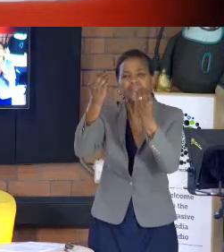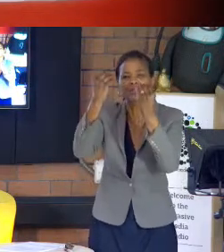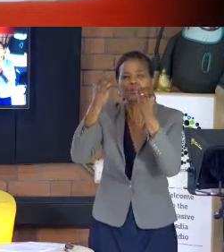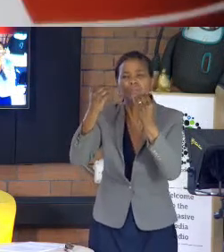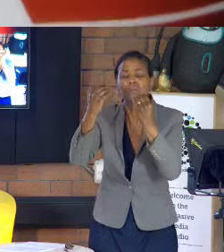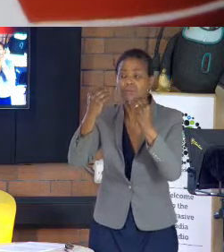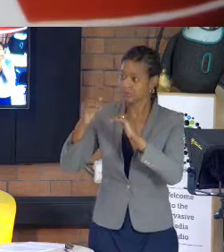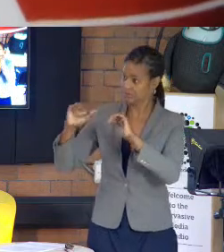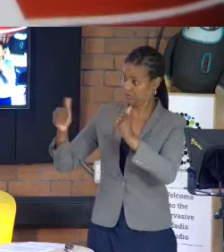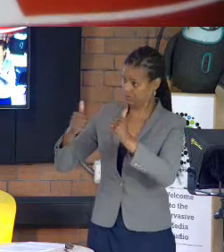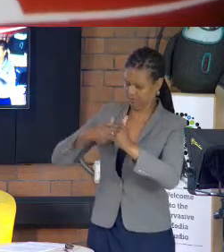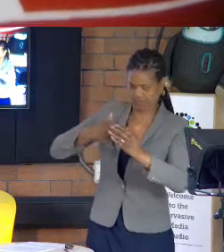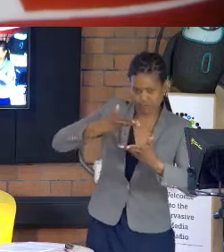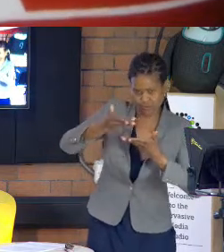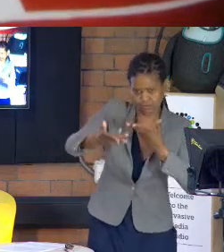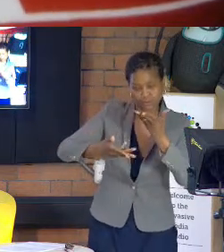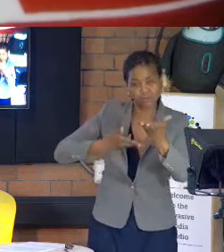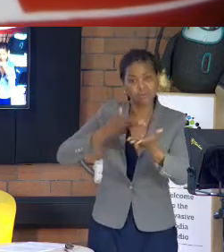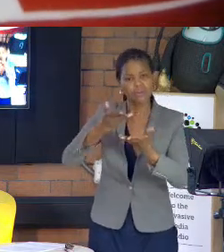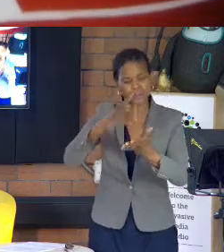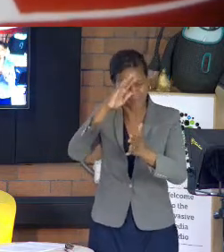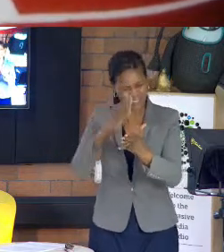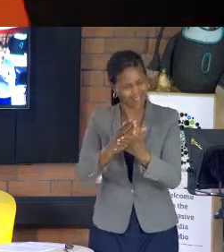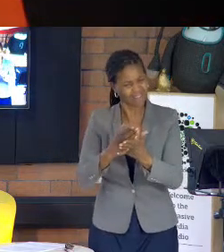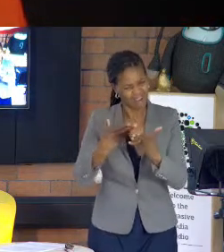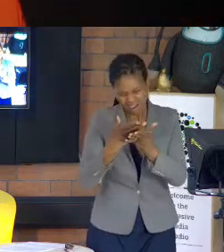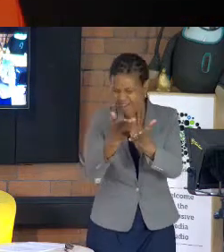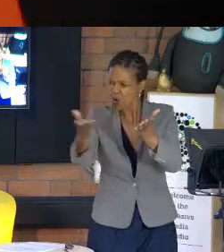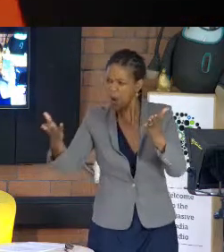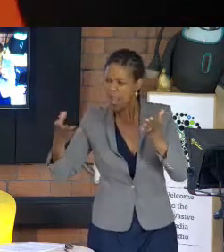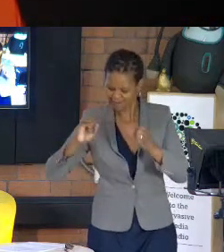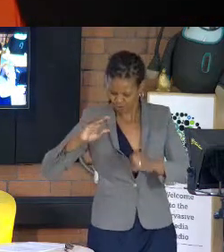freely as he believed it was everybody's entitlement.